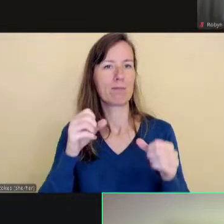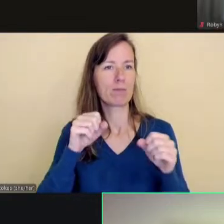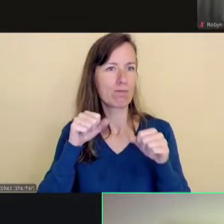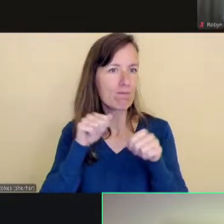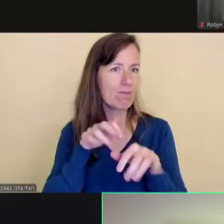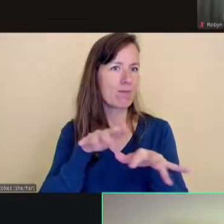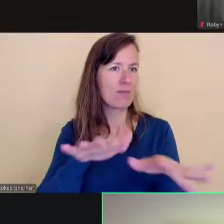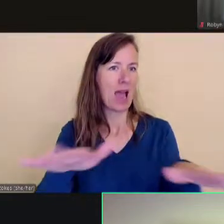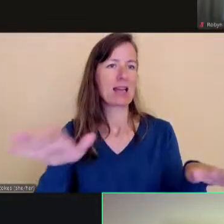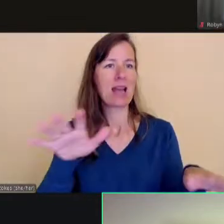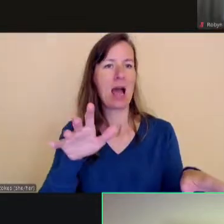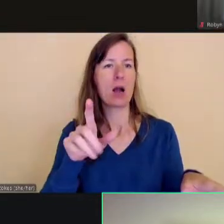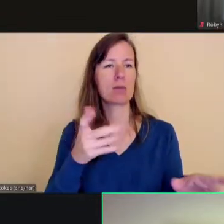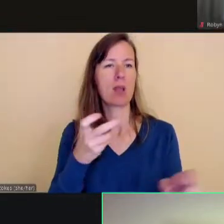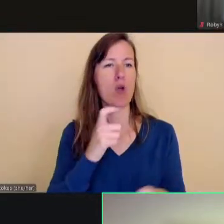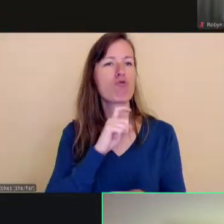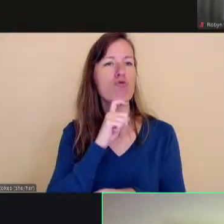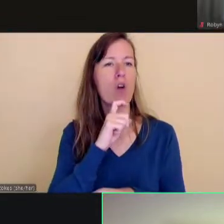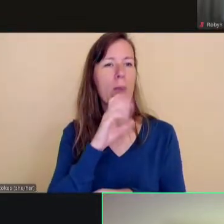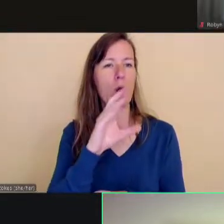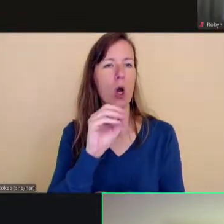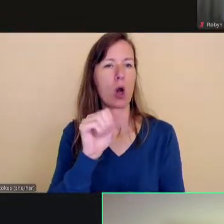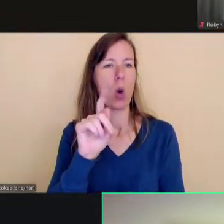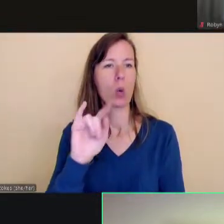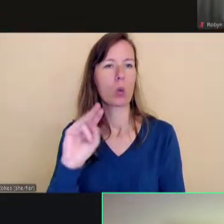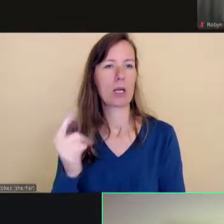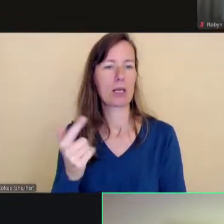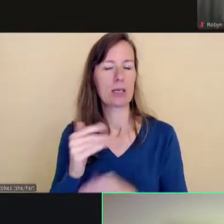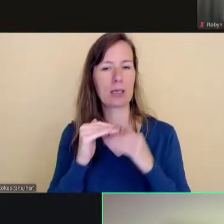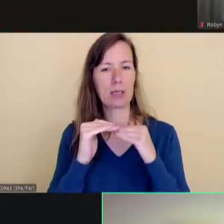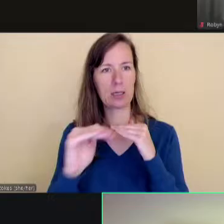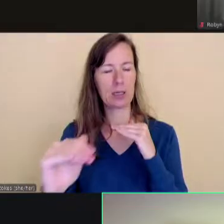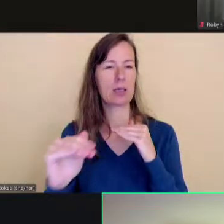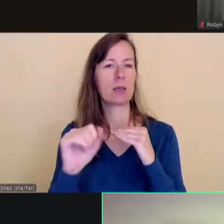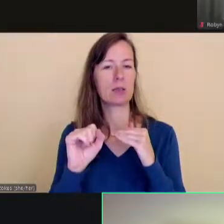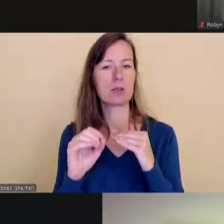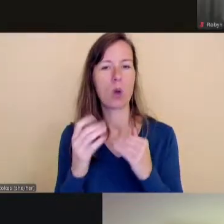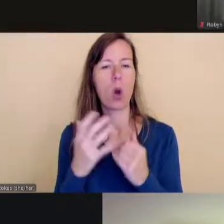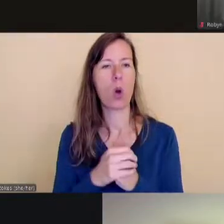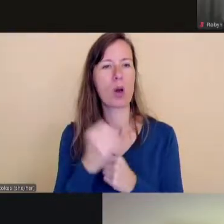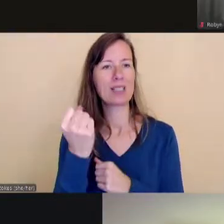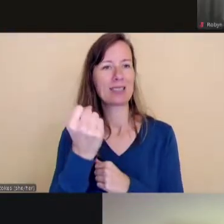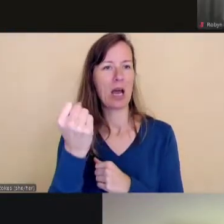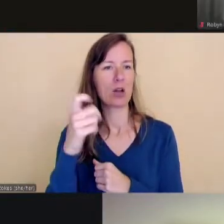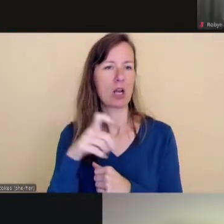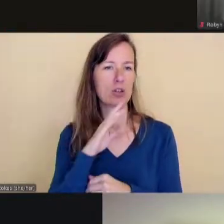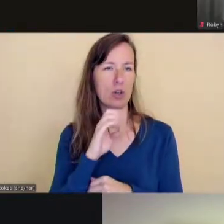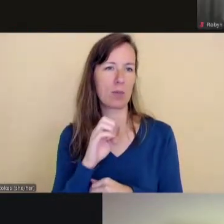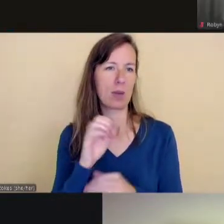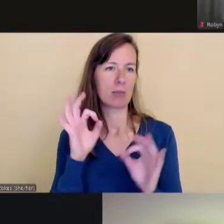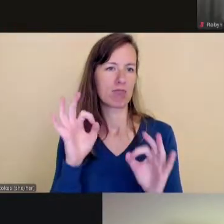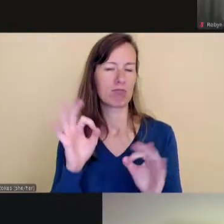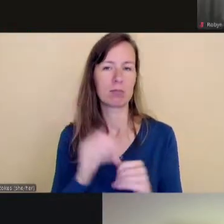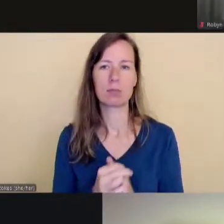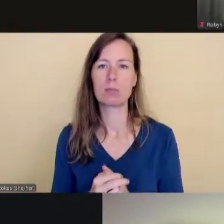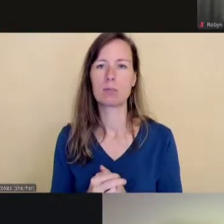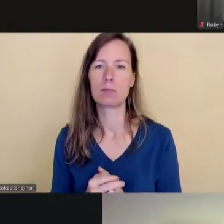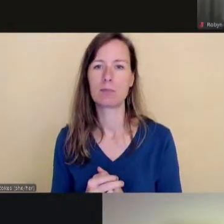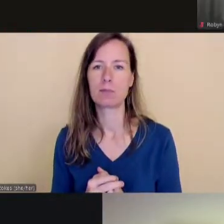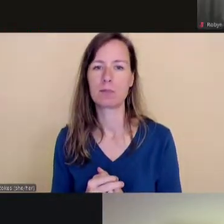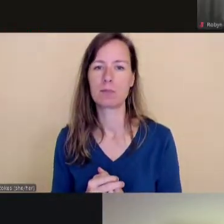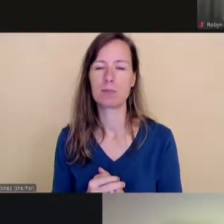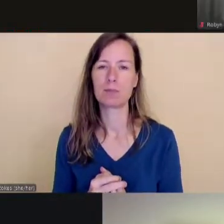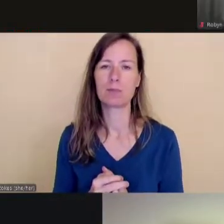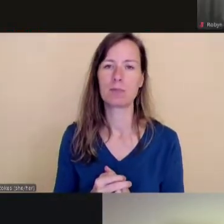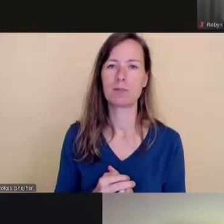should be good to go. I mean, Saturday morning, excuse me. Yeah. And just another follow-up, will there be any